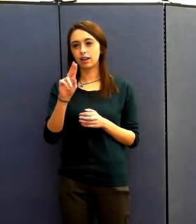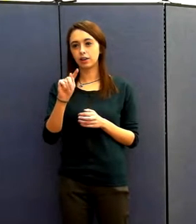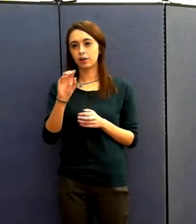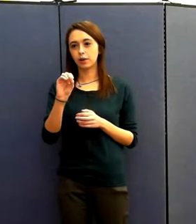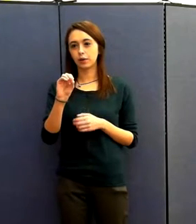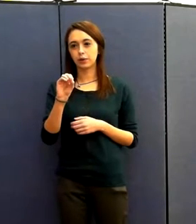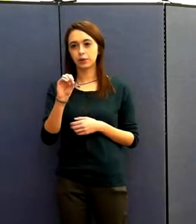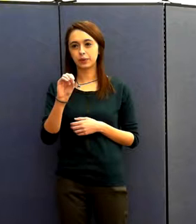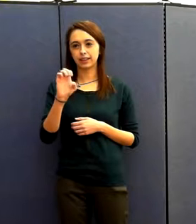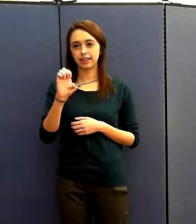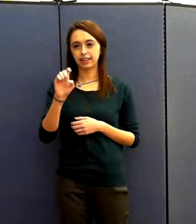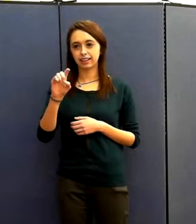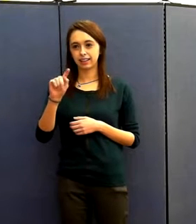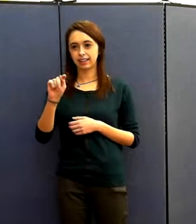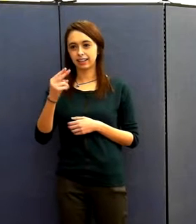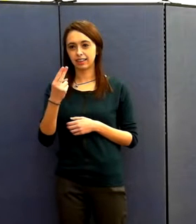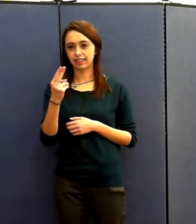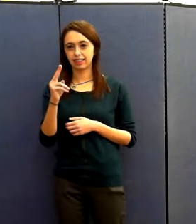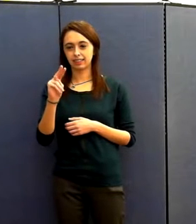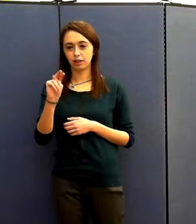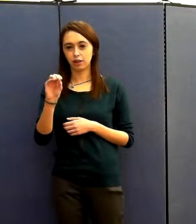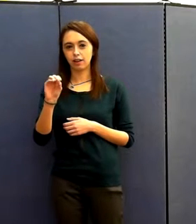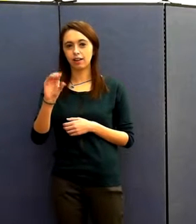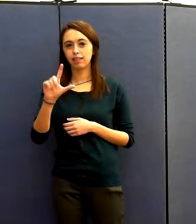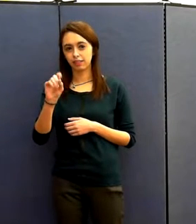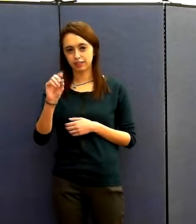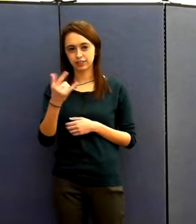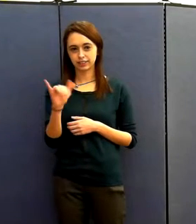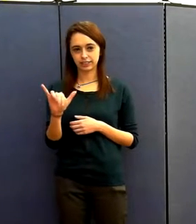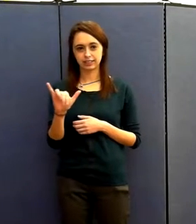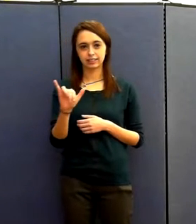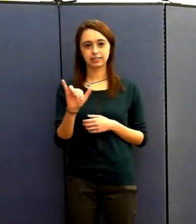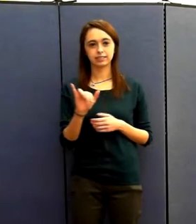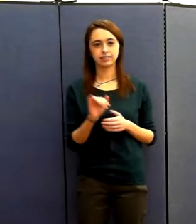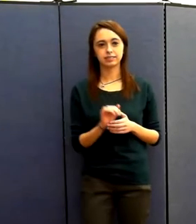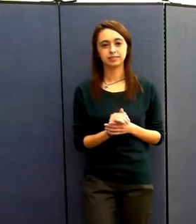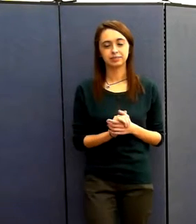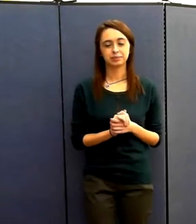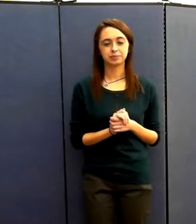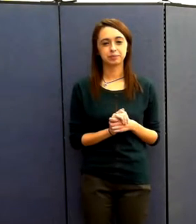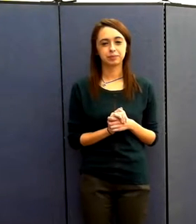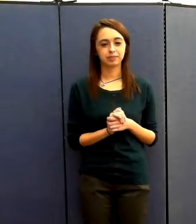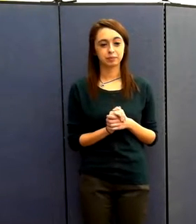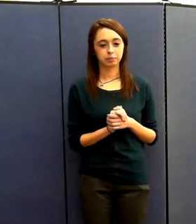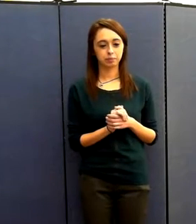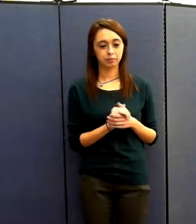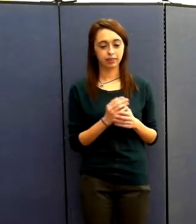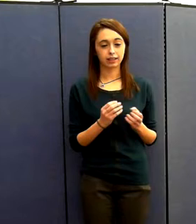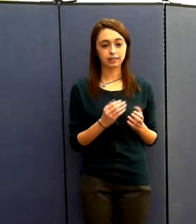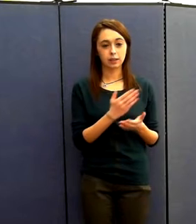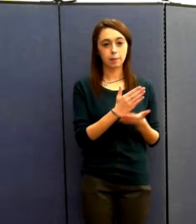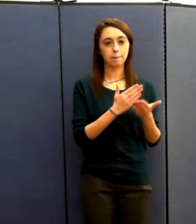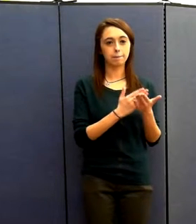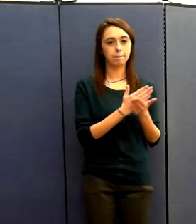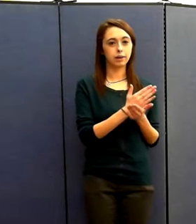for the researcher's positionality as a part of the community that they're